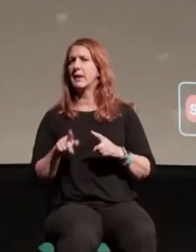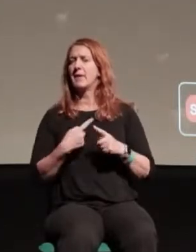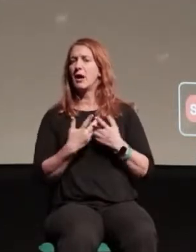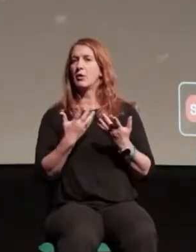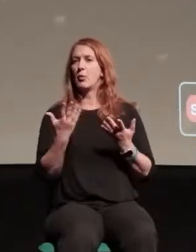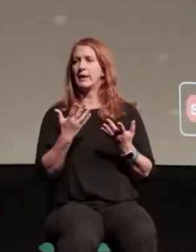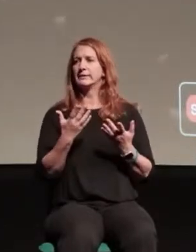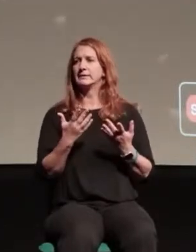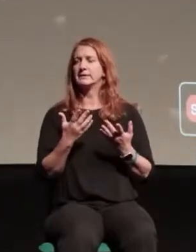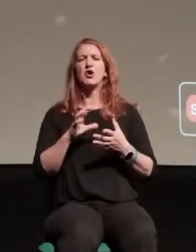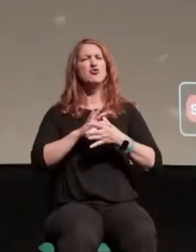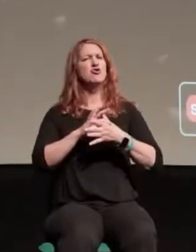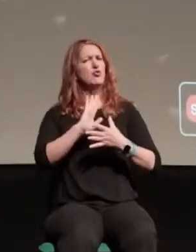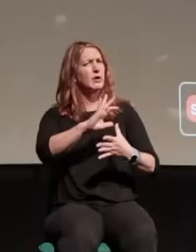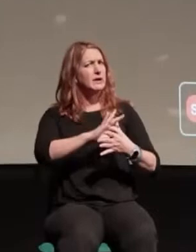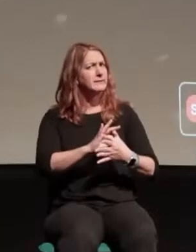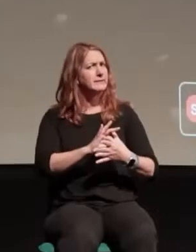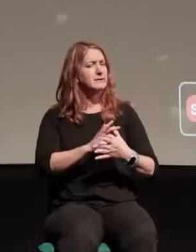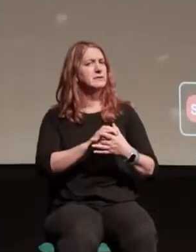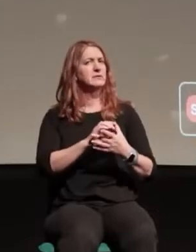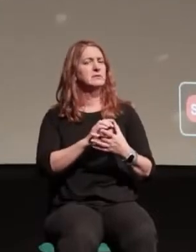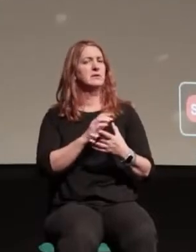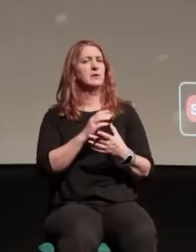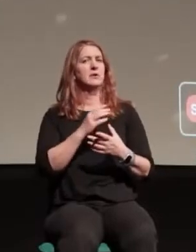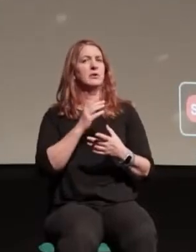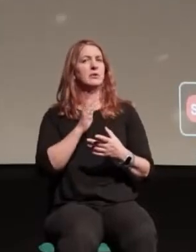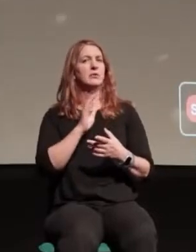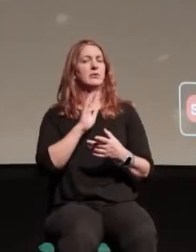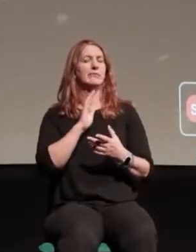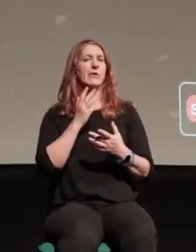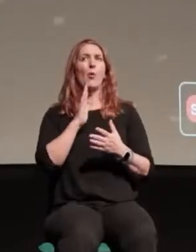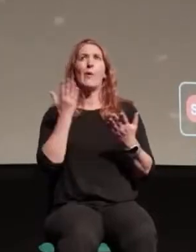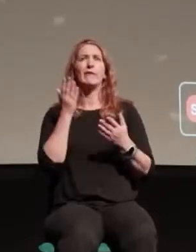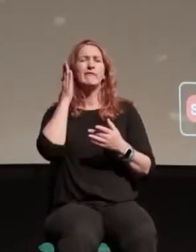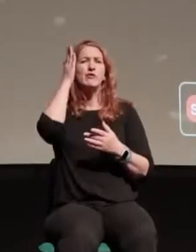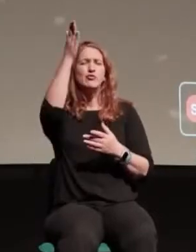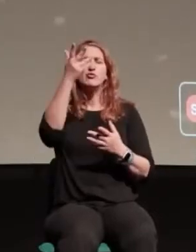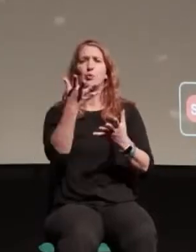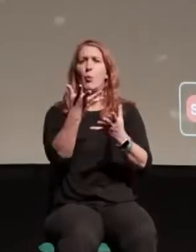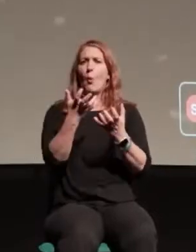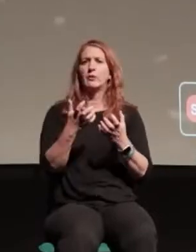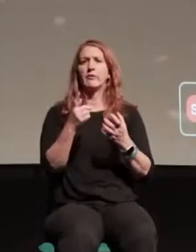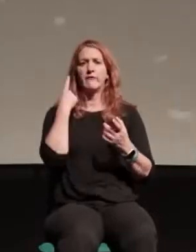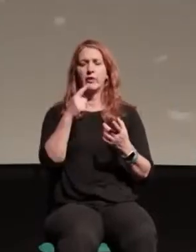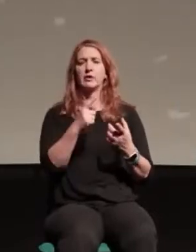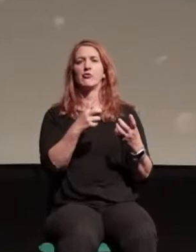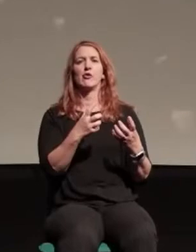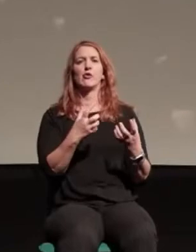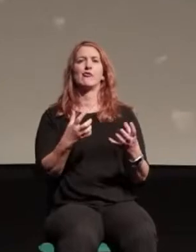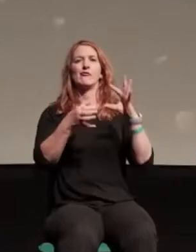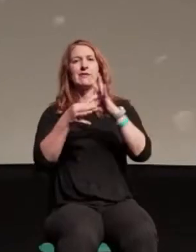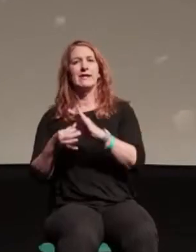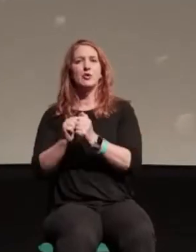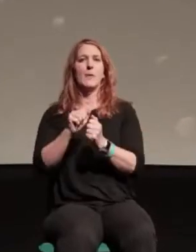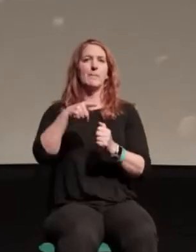of thrust and content of Viewers Like Us, and what kind of future it's actually arguing for when it comes to public media, because I'd